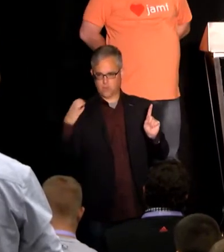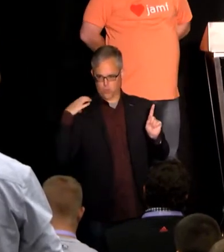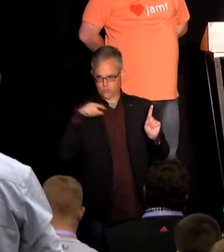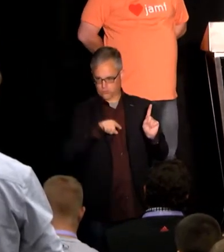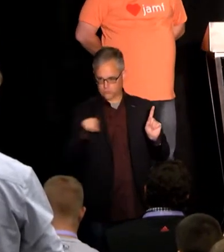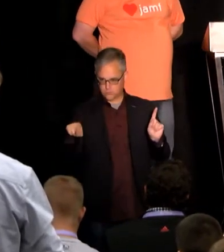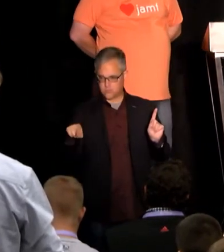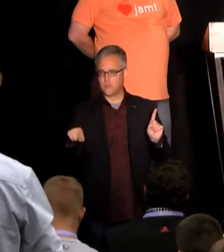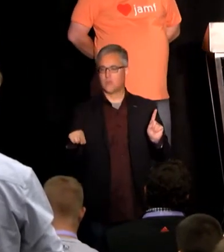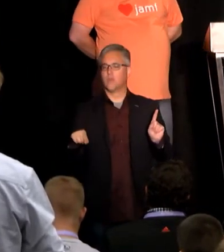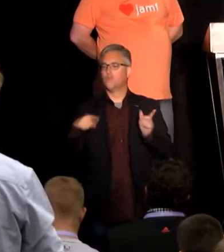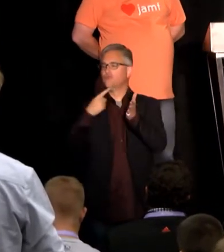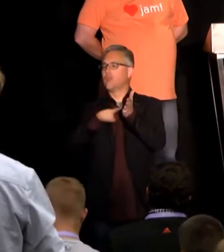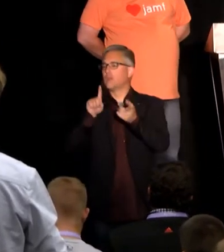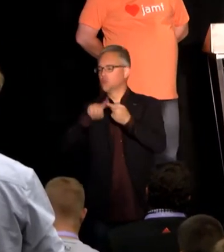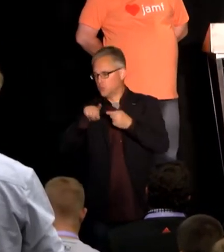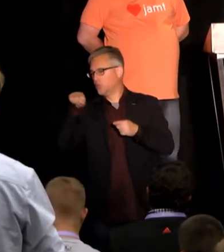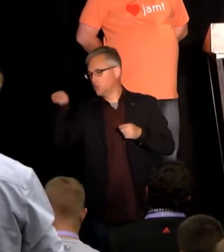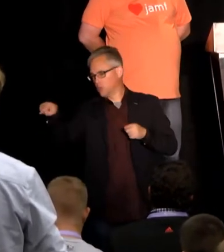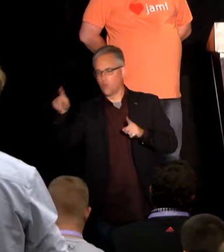that Matt was talking about is,